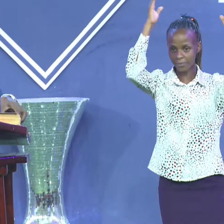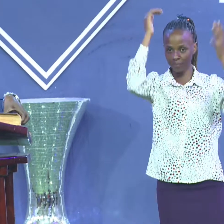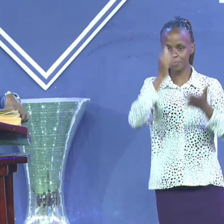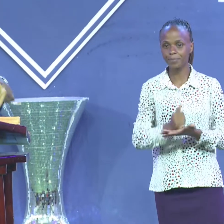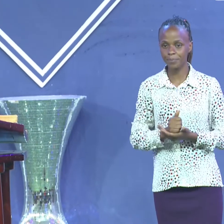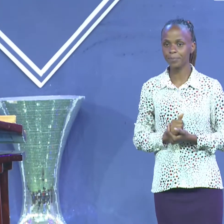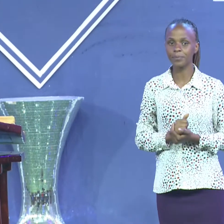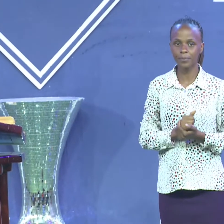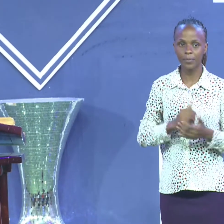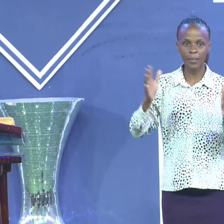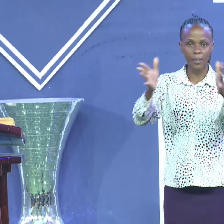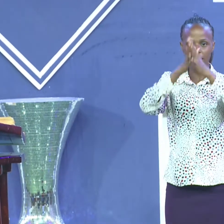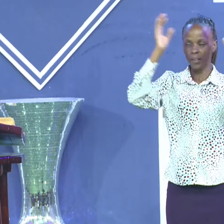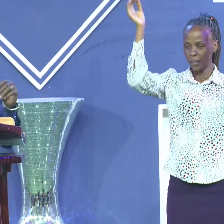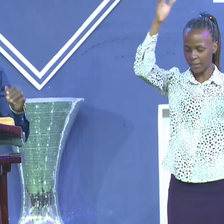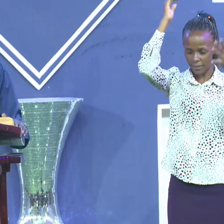Amen.